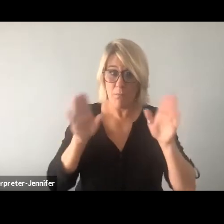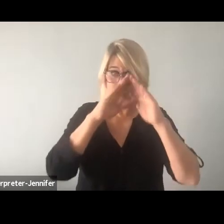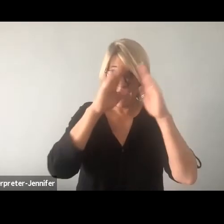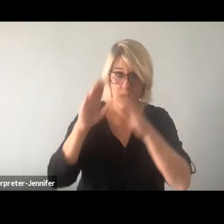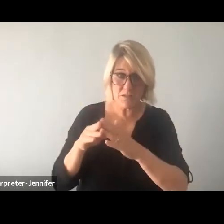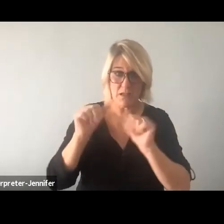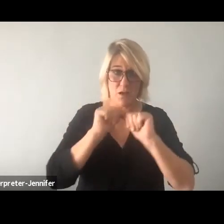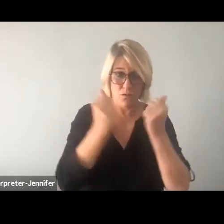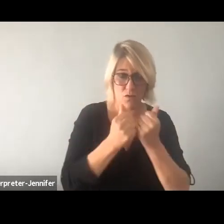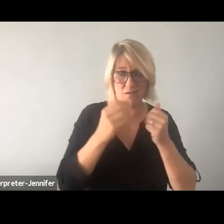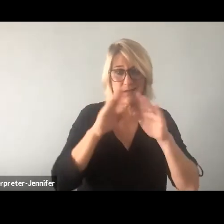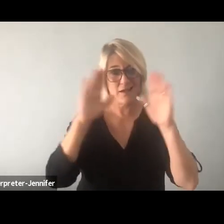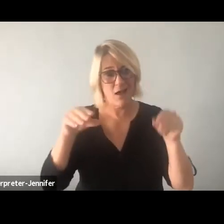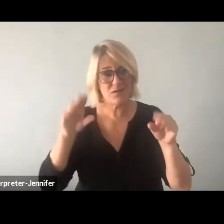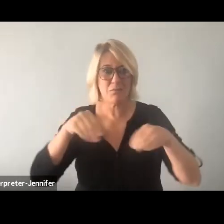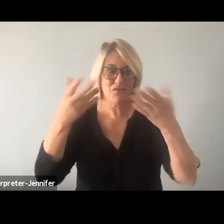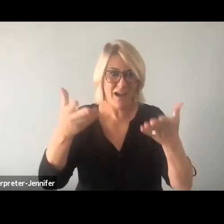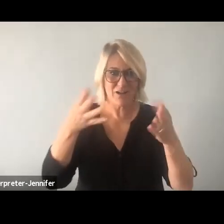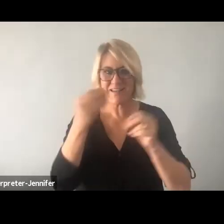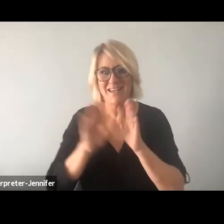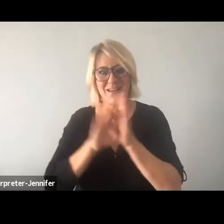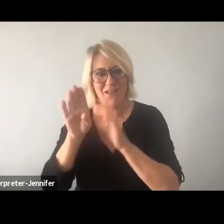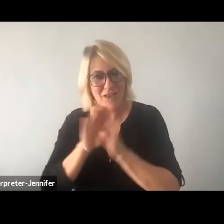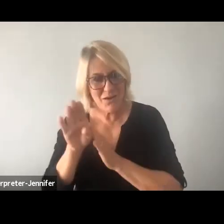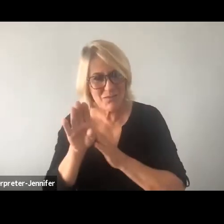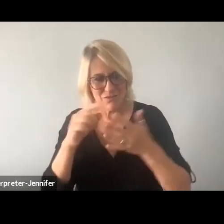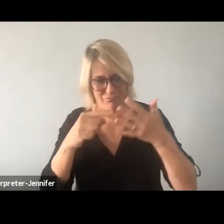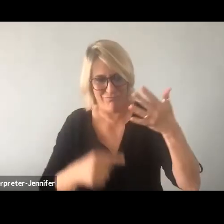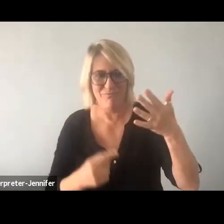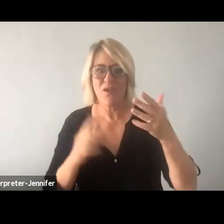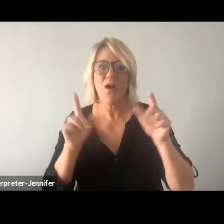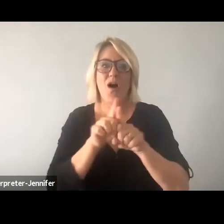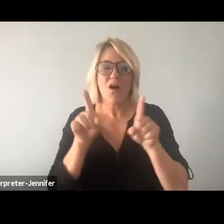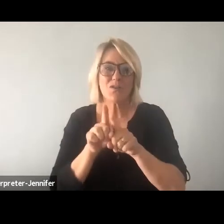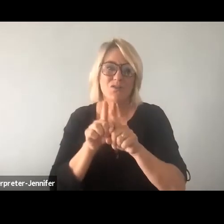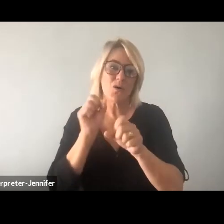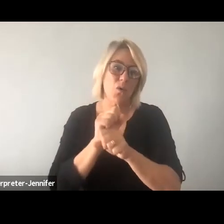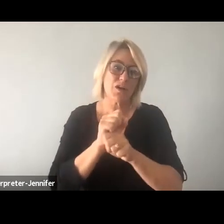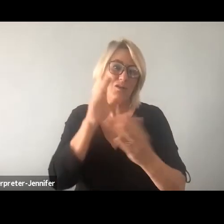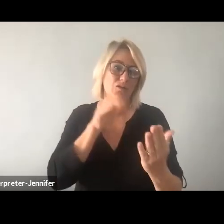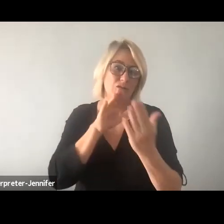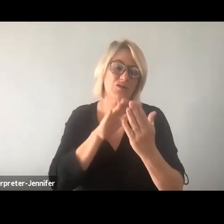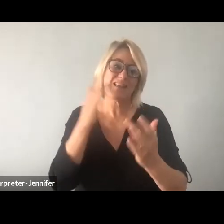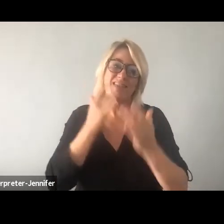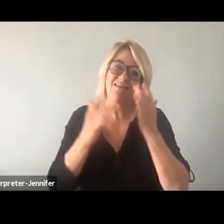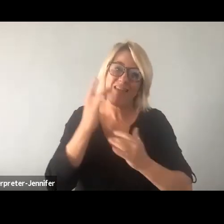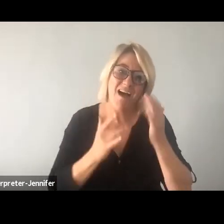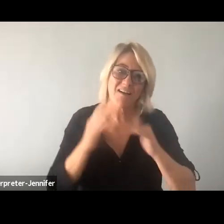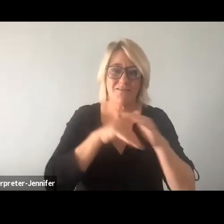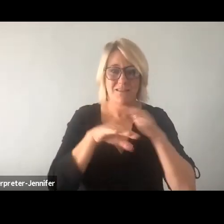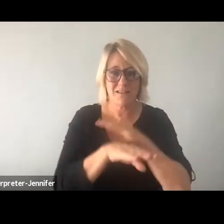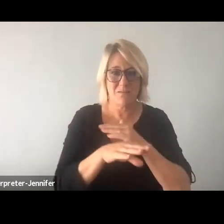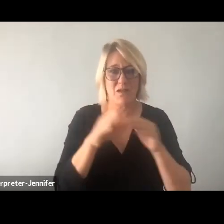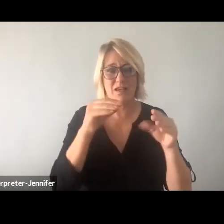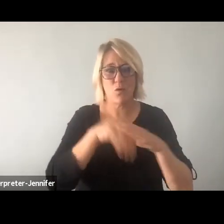housing providers and developers. We are also working to address the lack of accessibility in housing